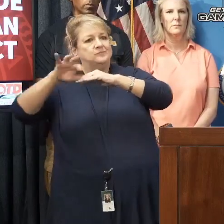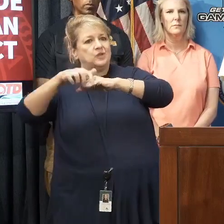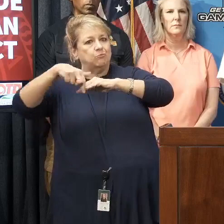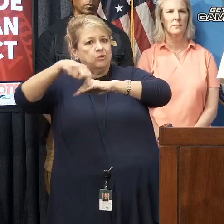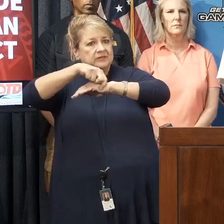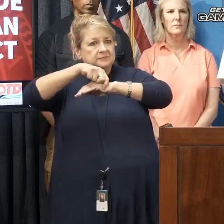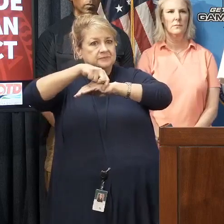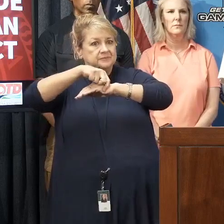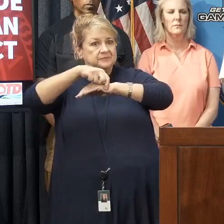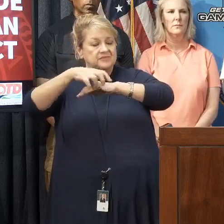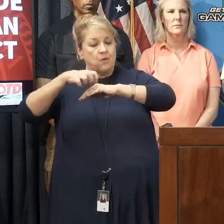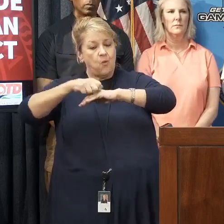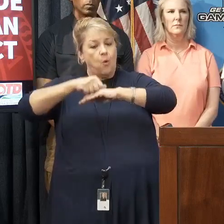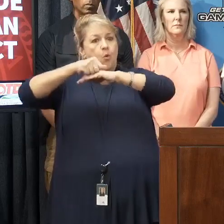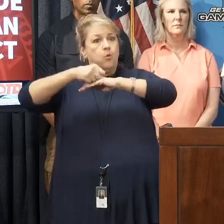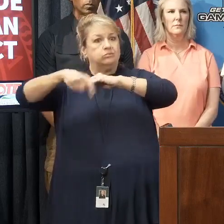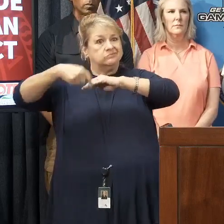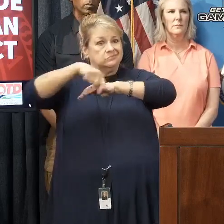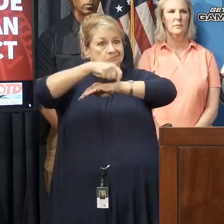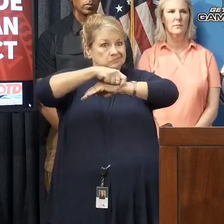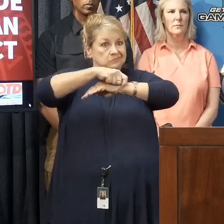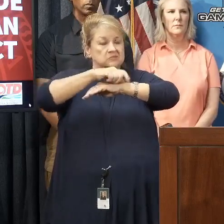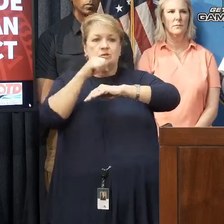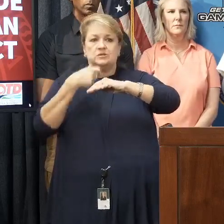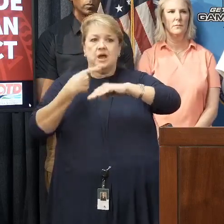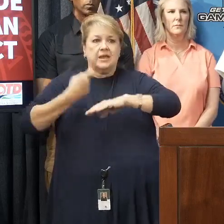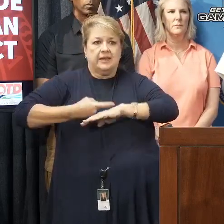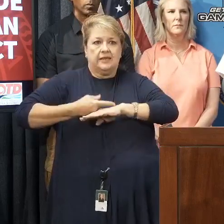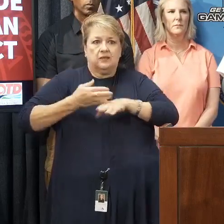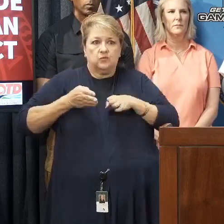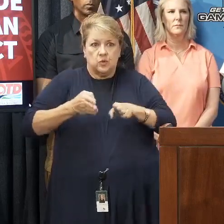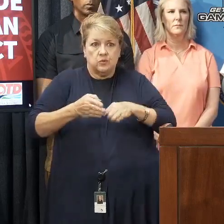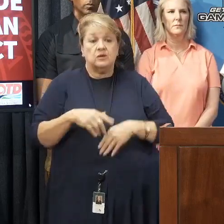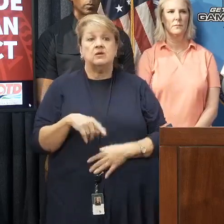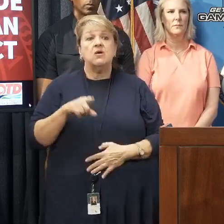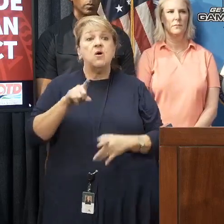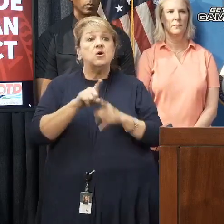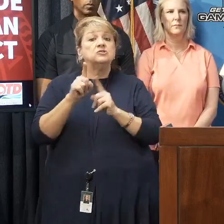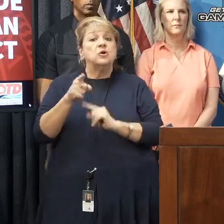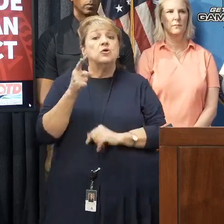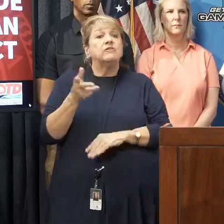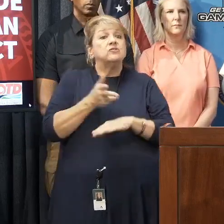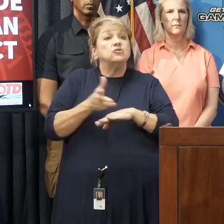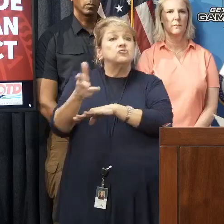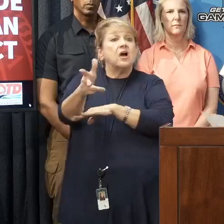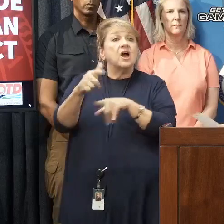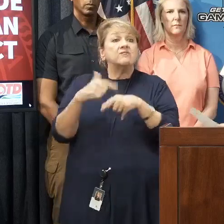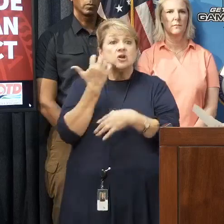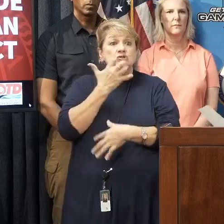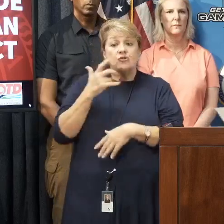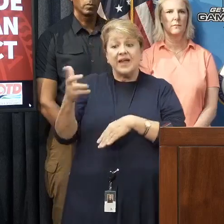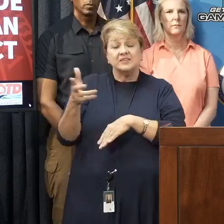any grassy areas, as hot exhaust pipes could also potentially start a fire.